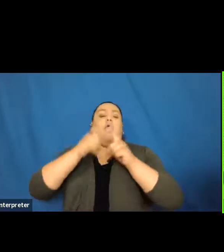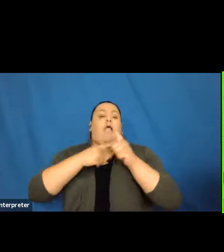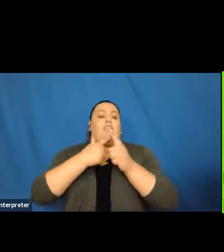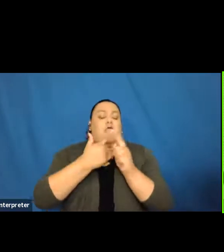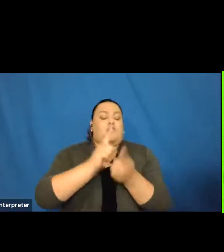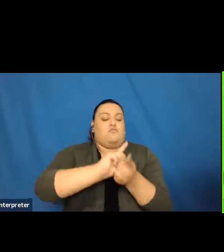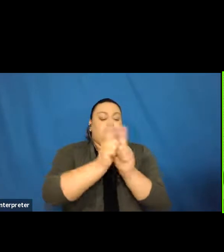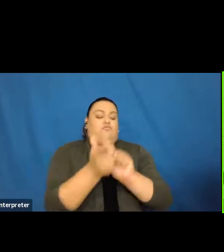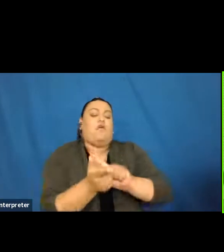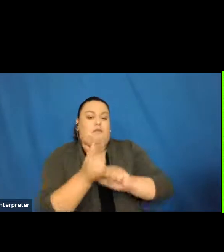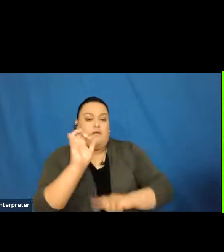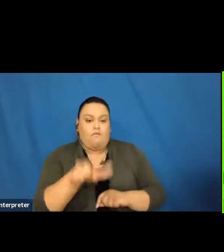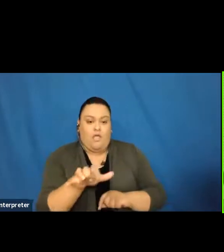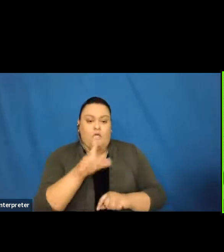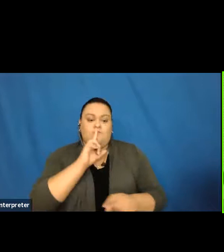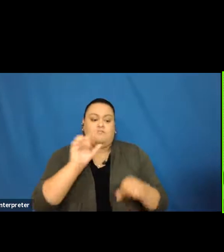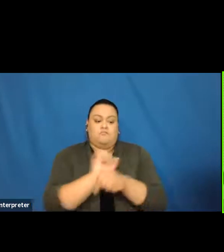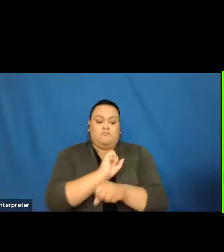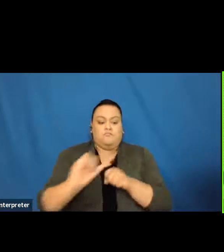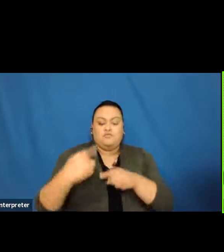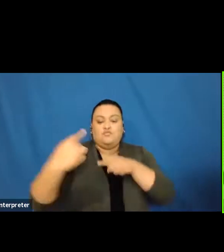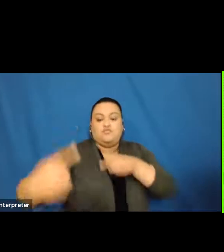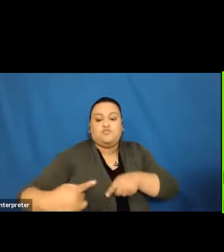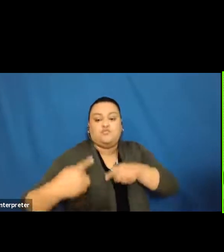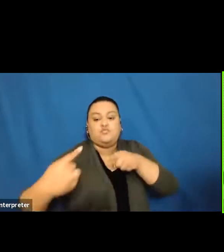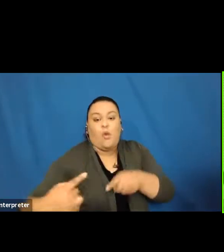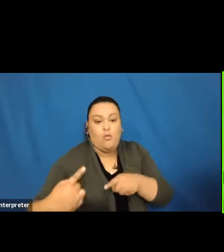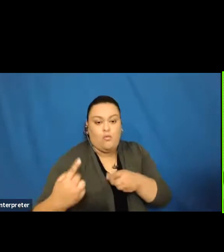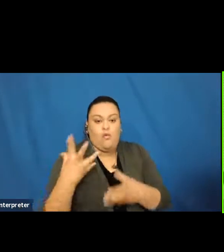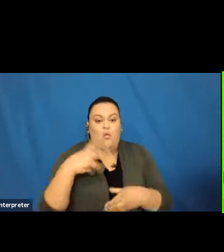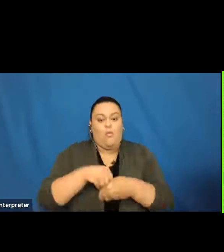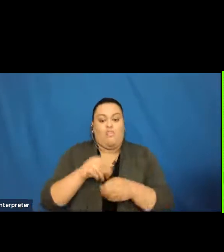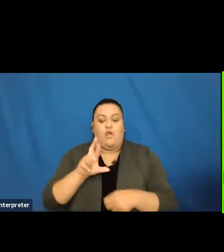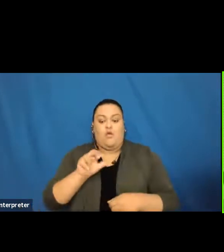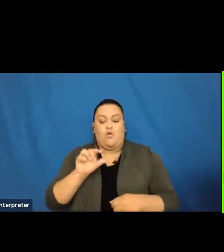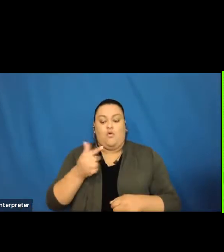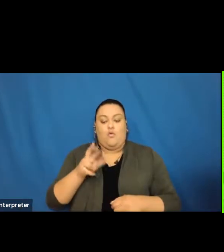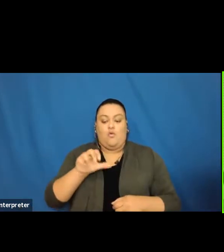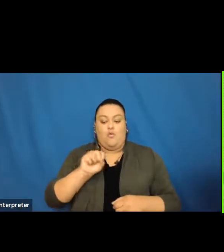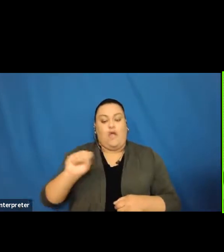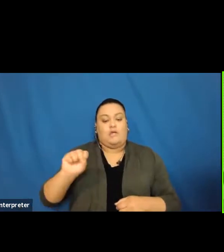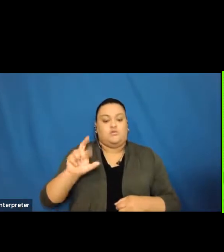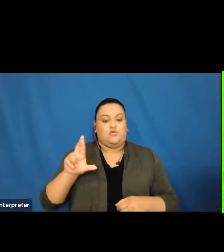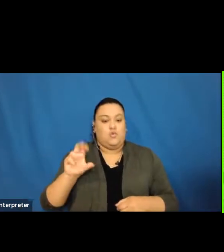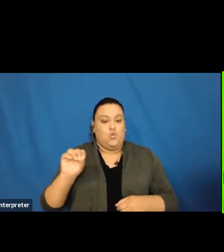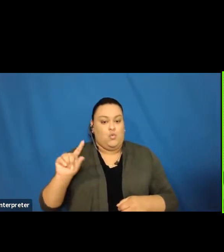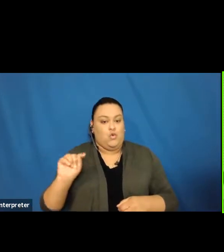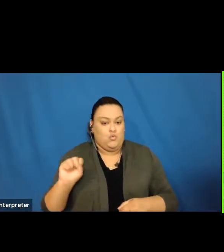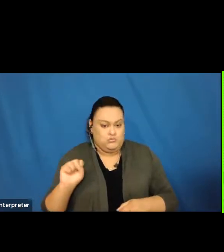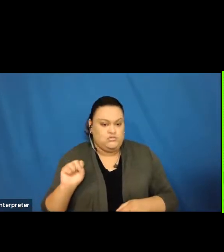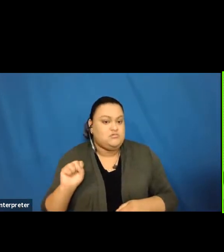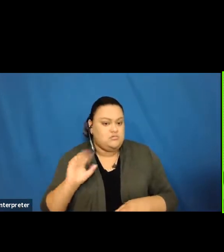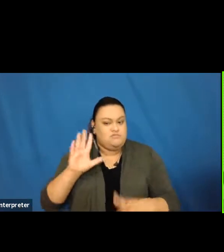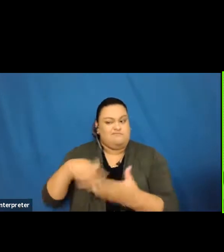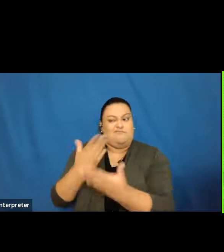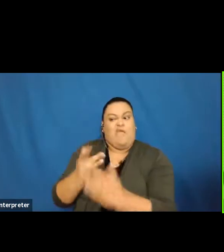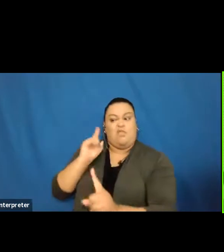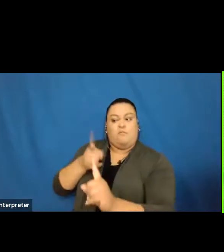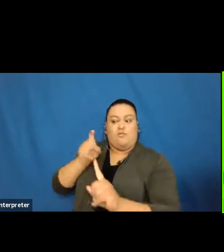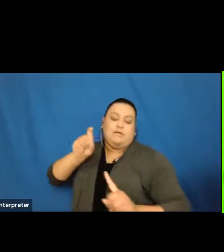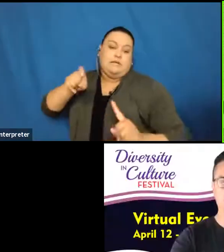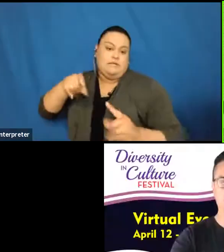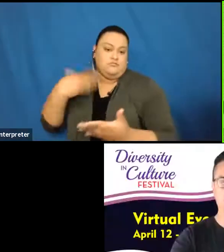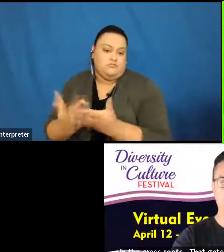into the real struggle in the grassroots that gets to the point where you have to get to. So that's how I see